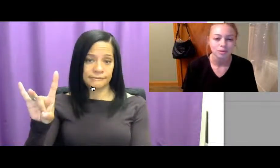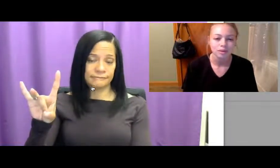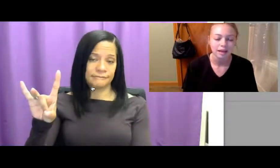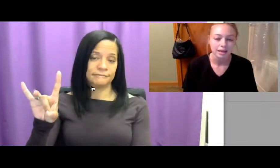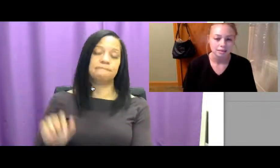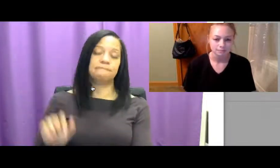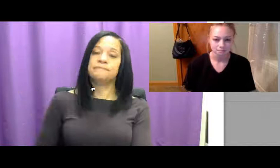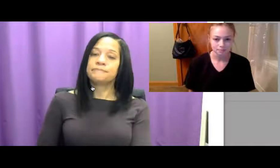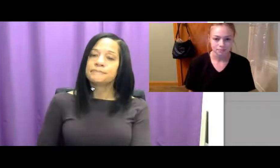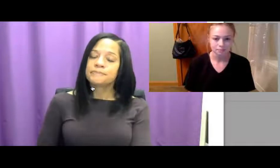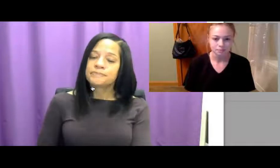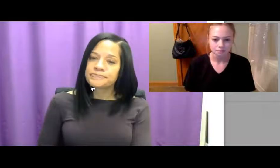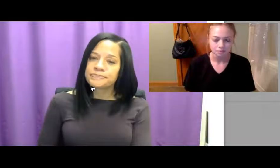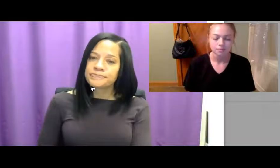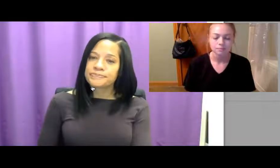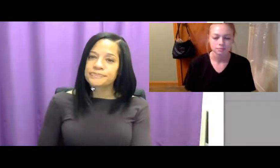0318.